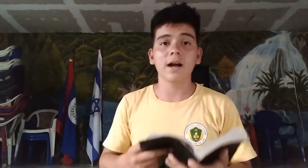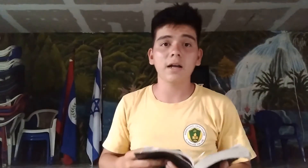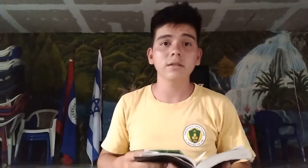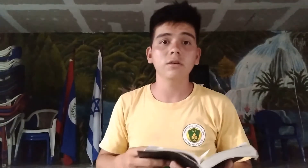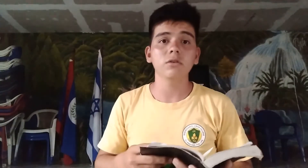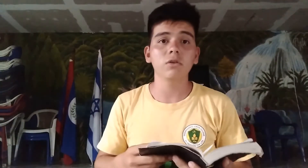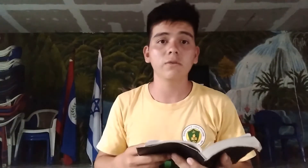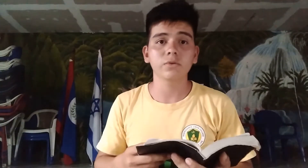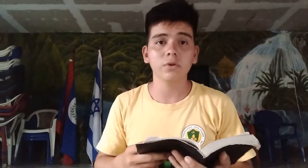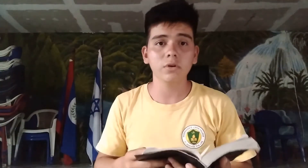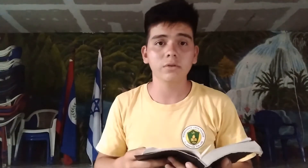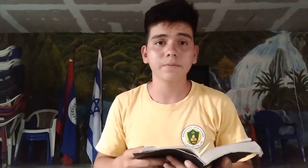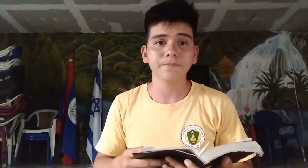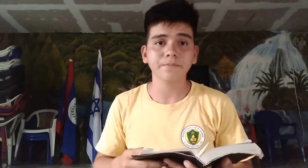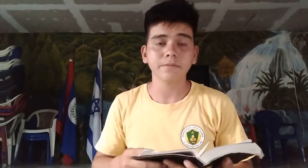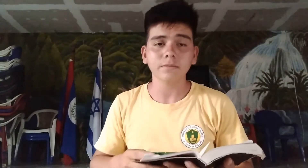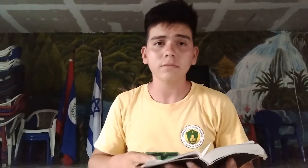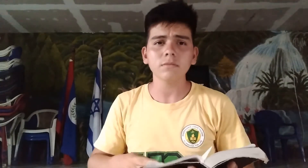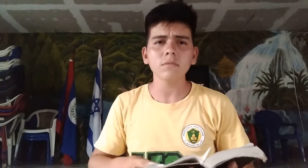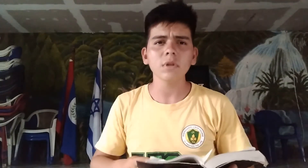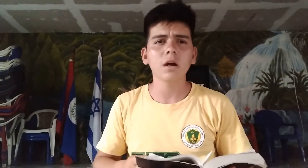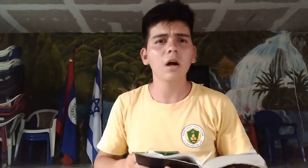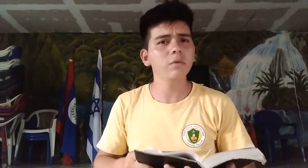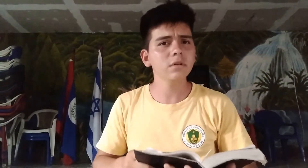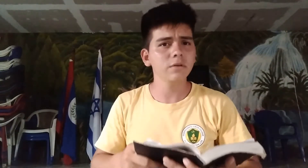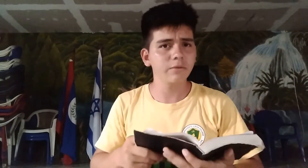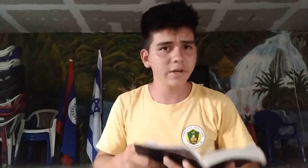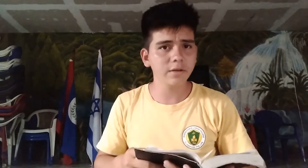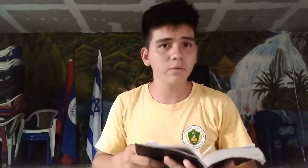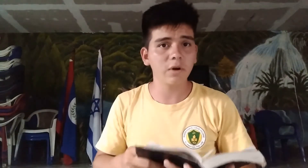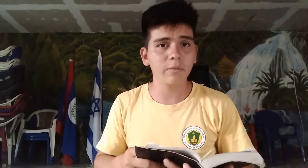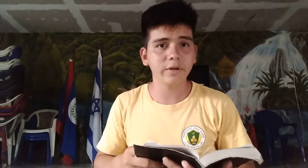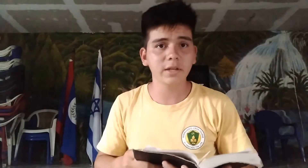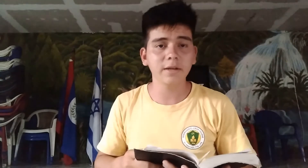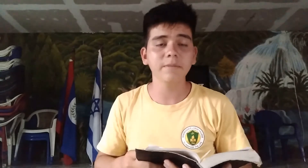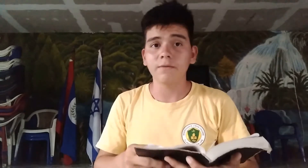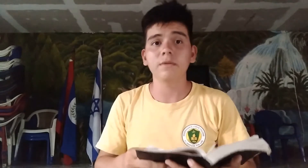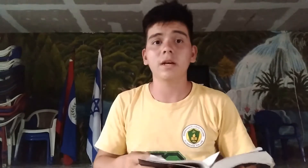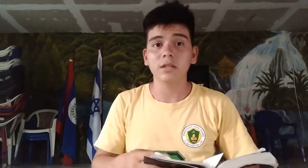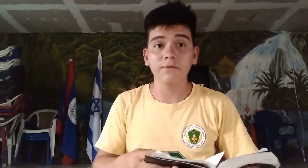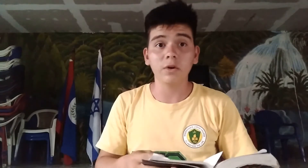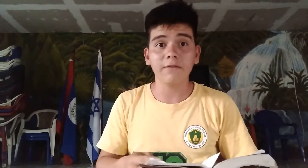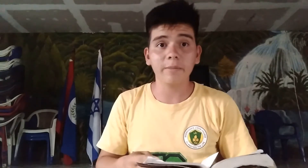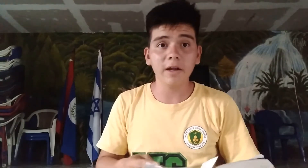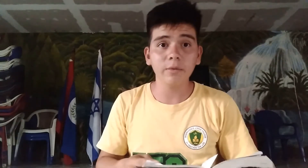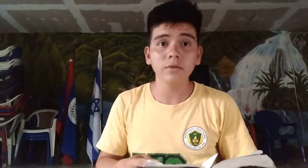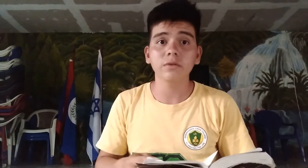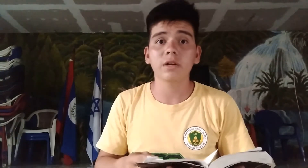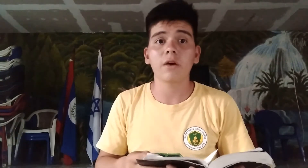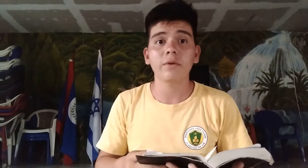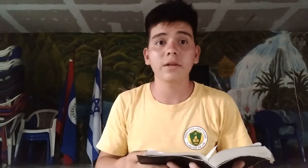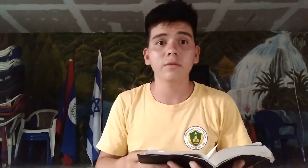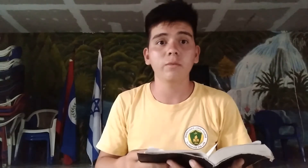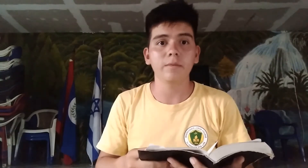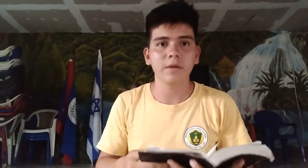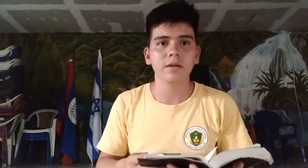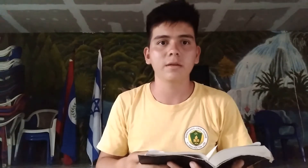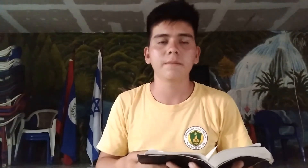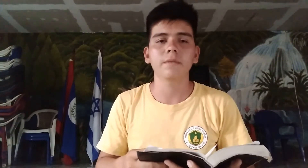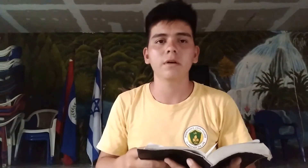God loves us. I will read it one more time. If you have a Bible, you can read it with me.